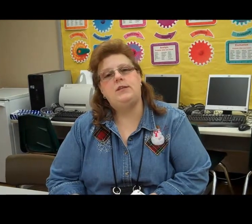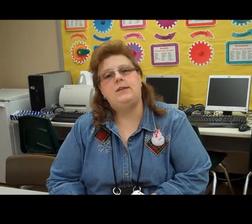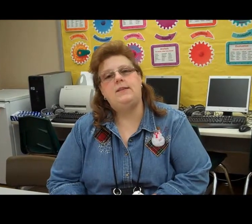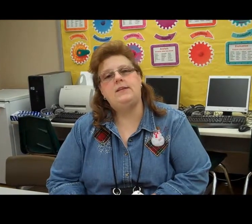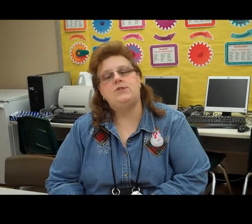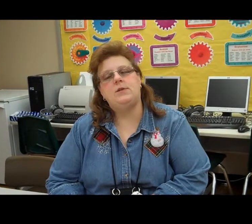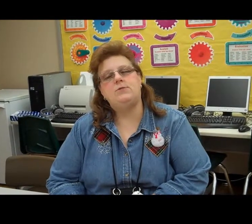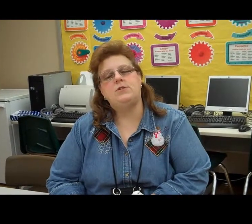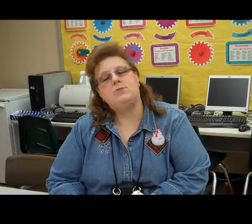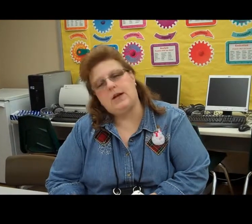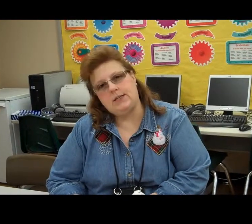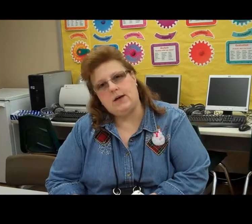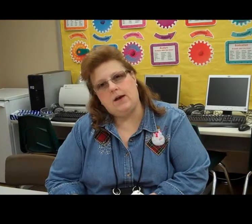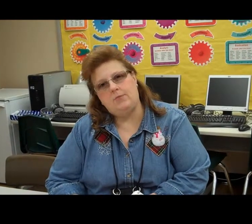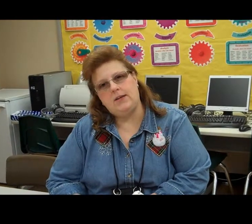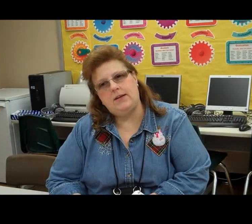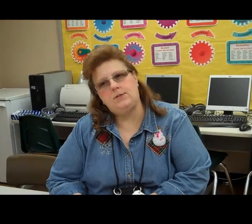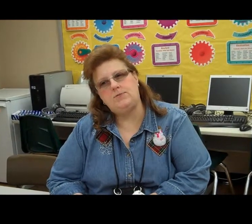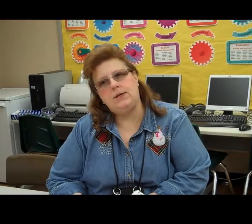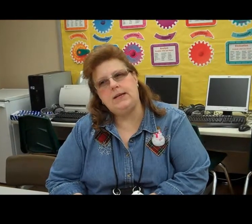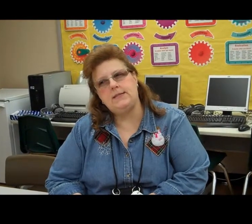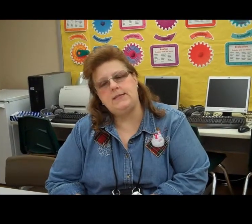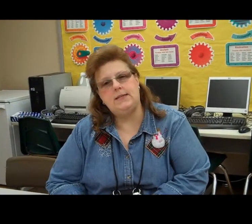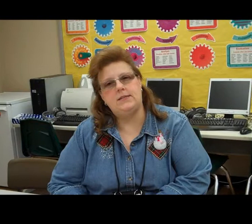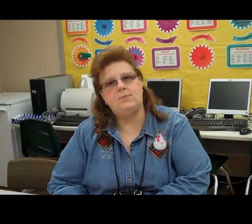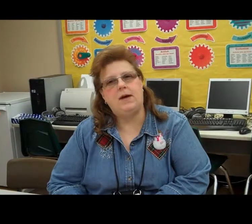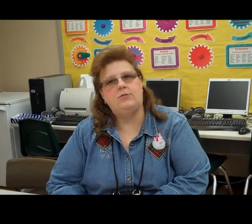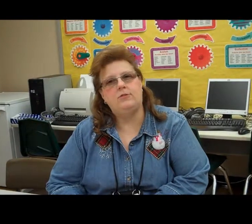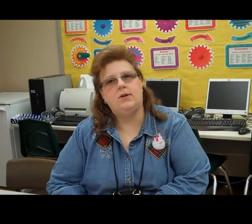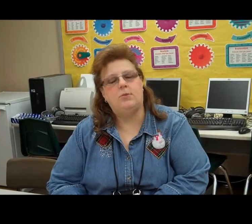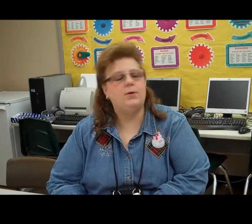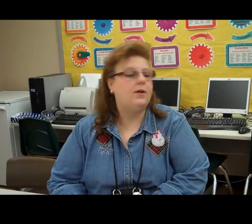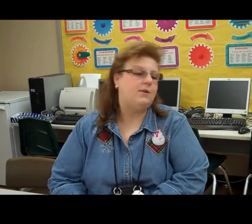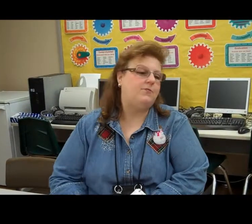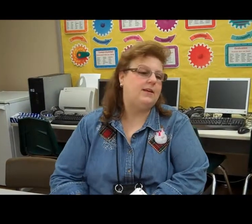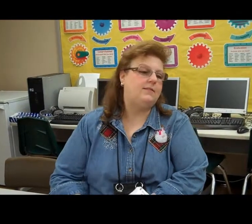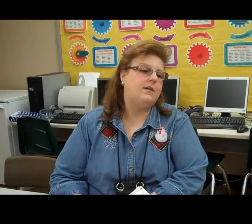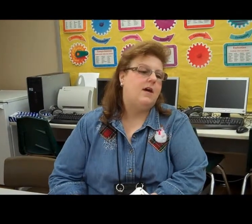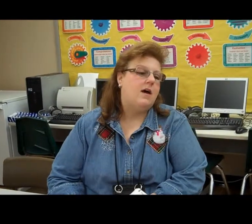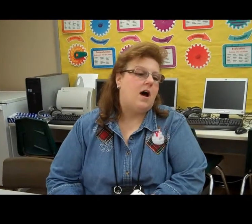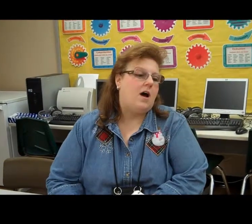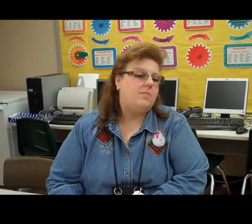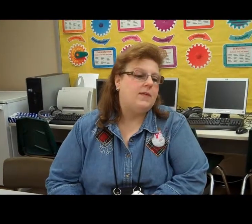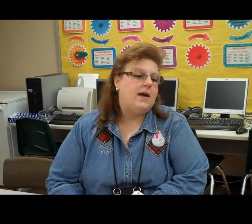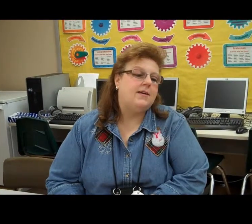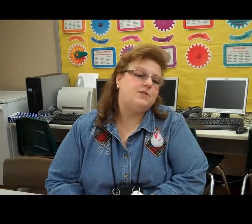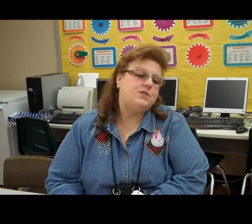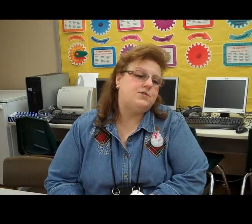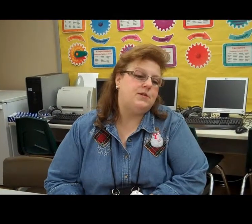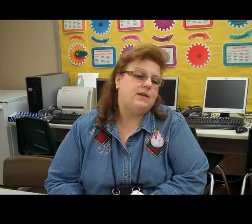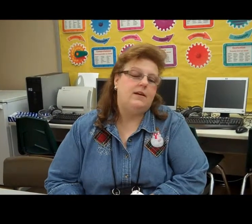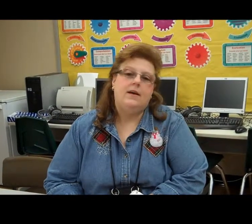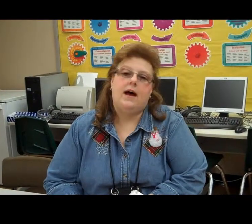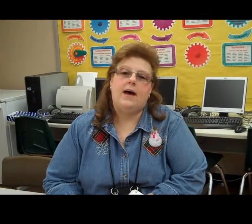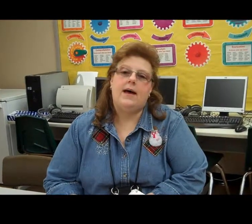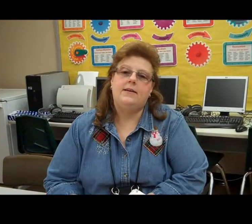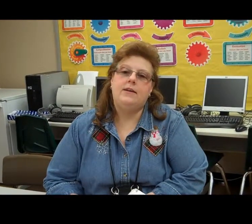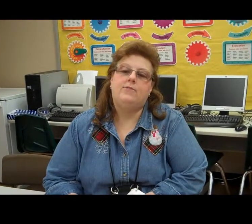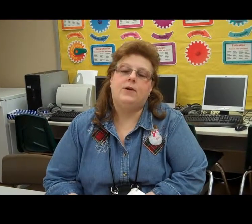and they just went through some tragic times and it was really nice to see the smiles that were put on their face. Another student had a need for a